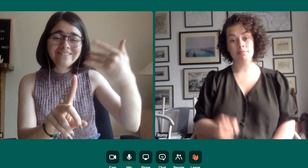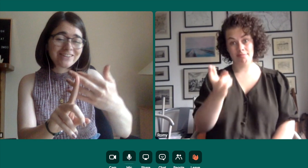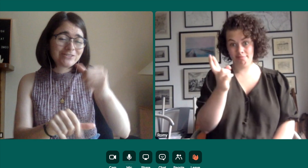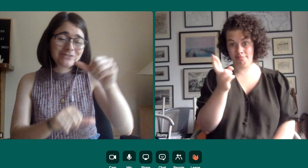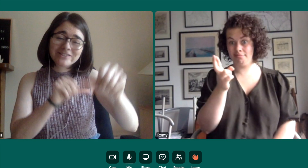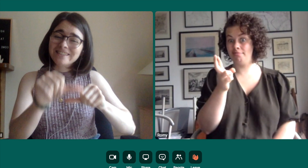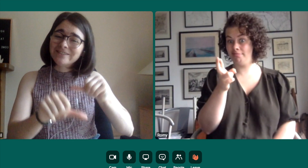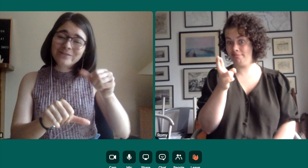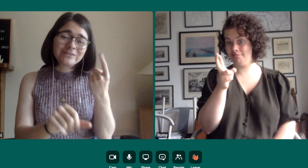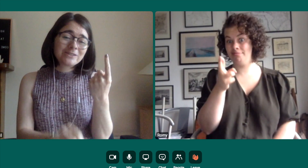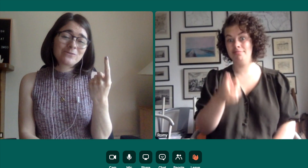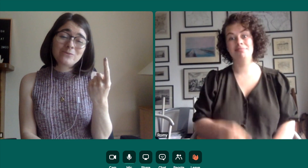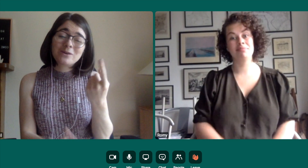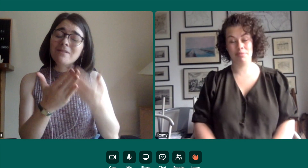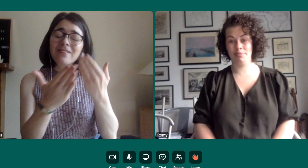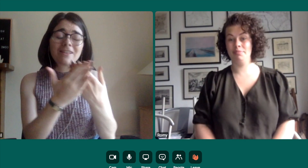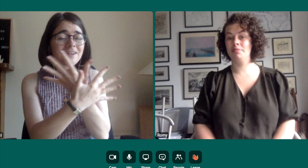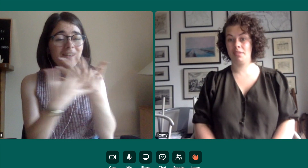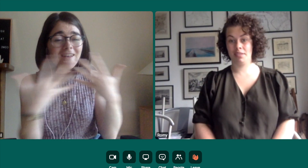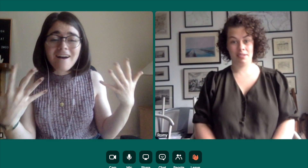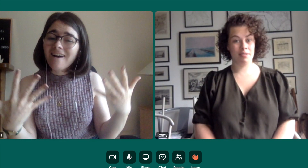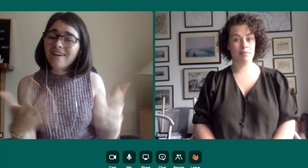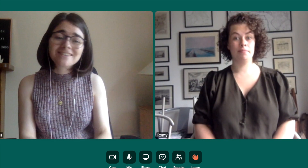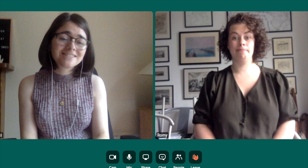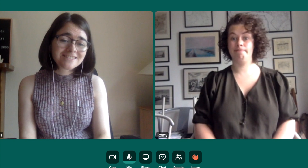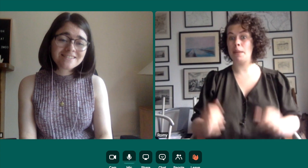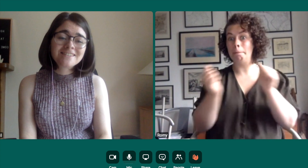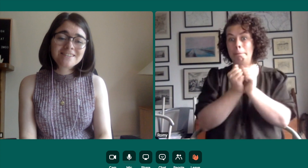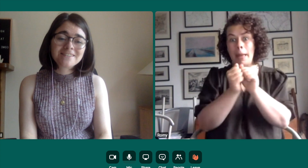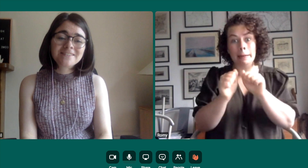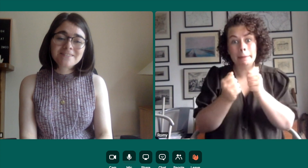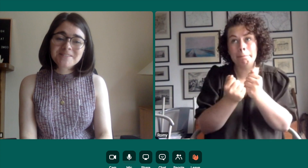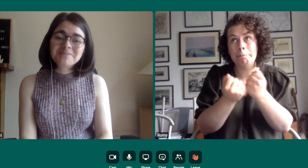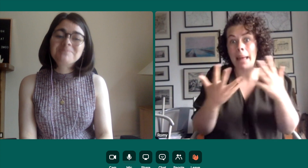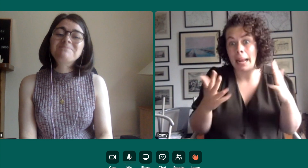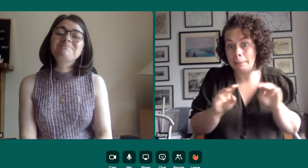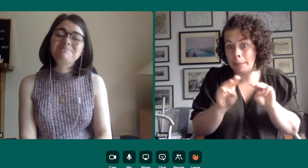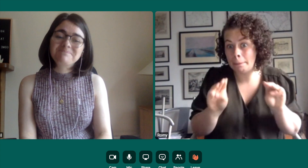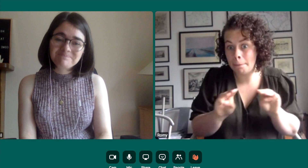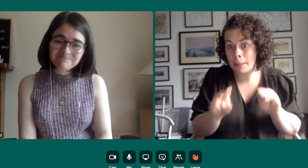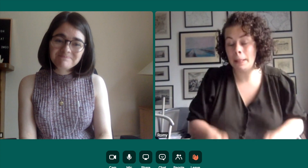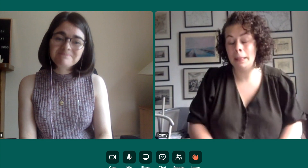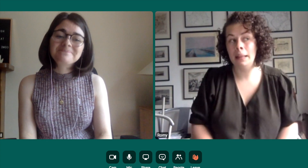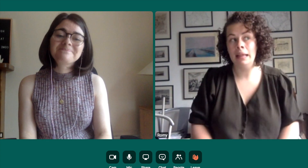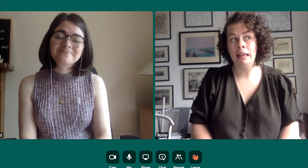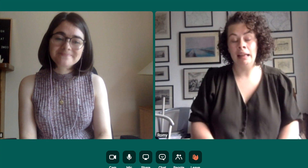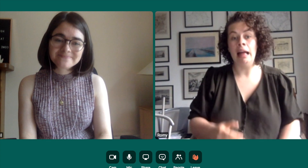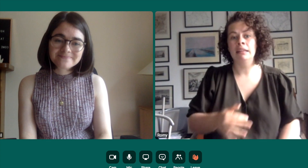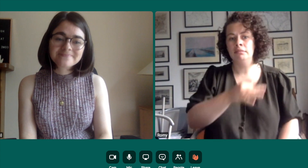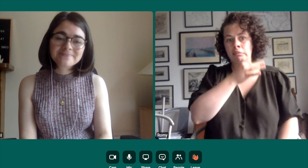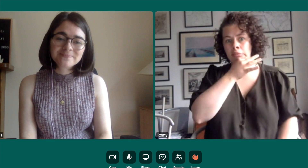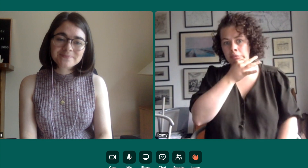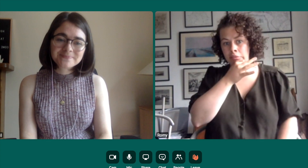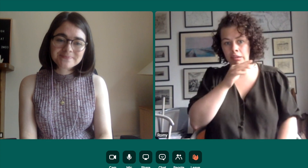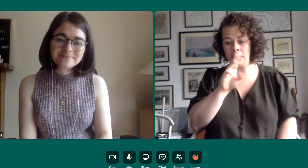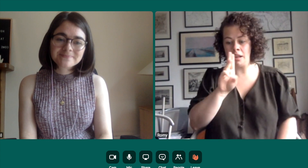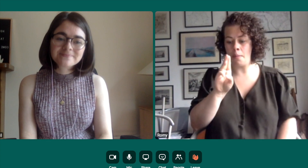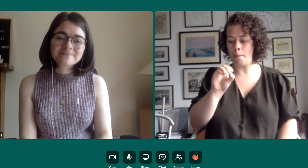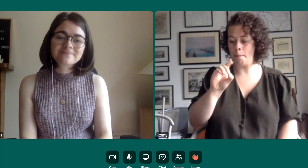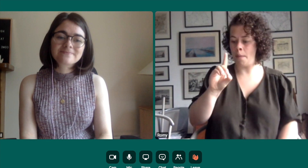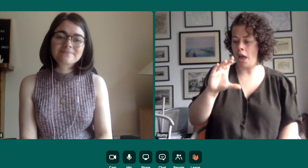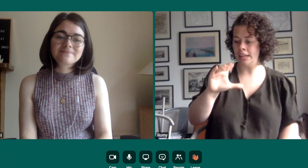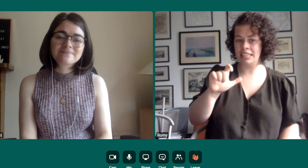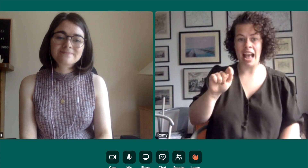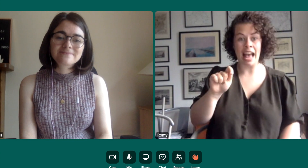1. We've learned a lot of things. We've met a lot of people. You know. We've realised how much work